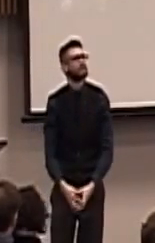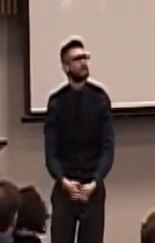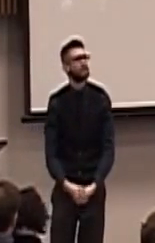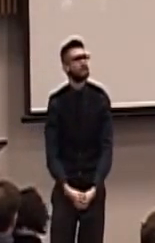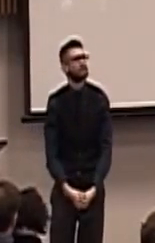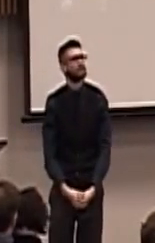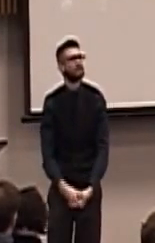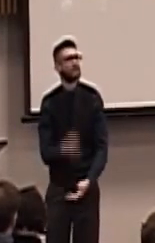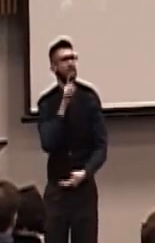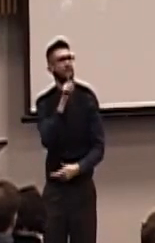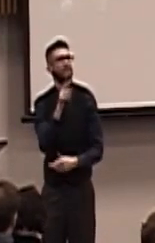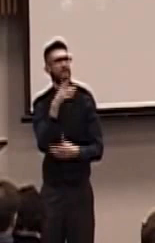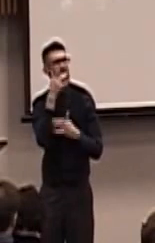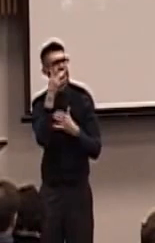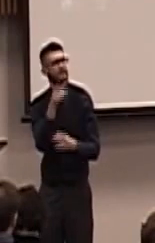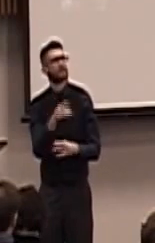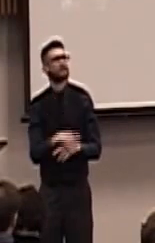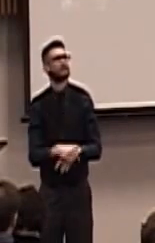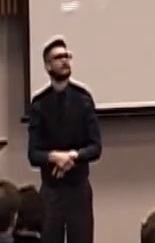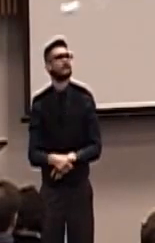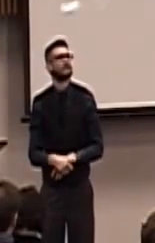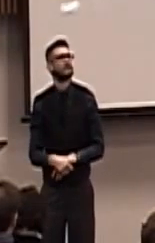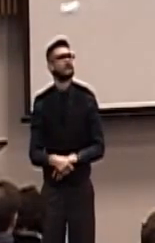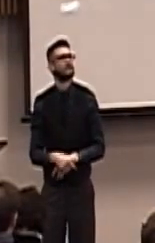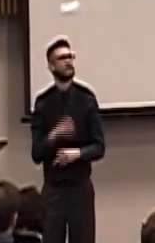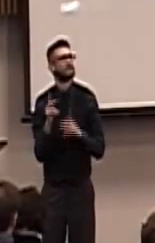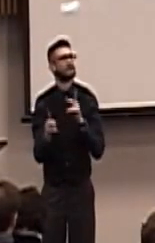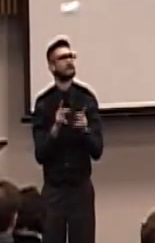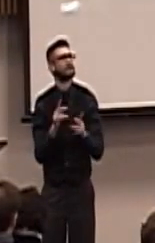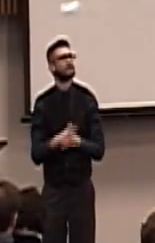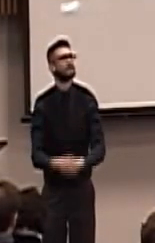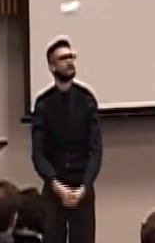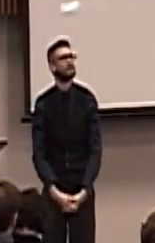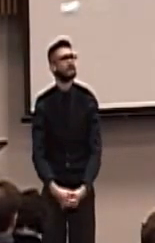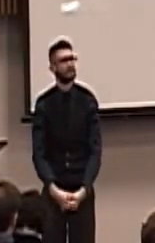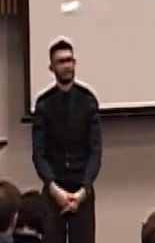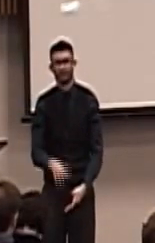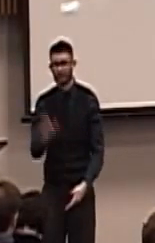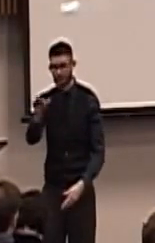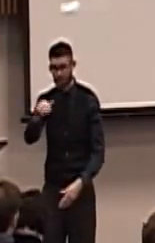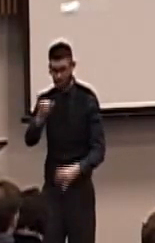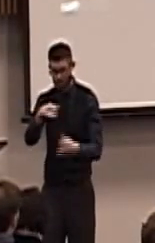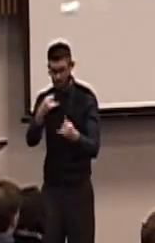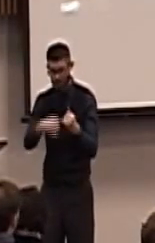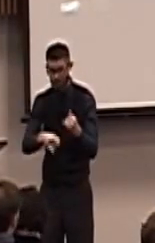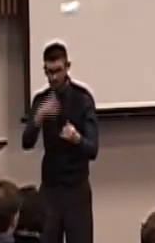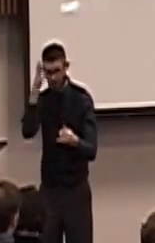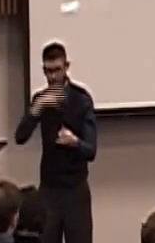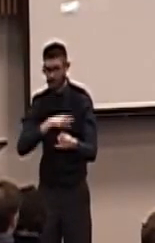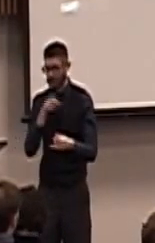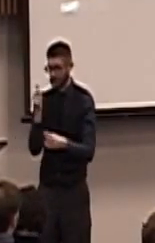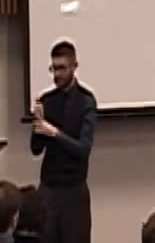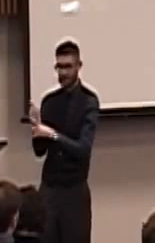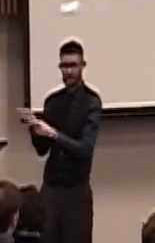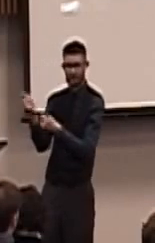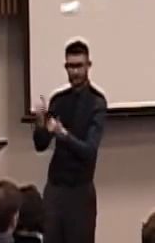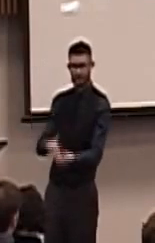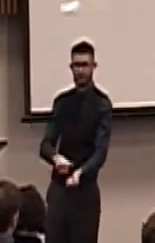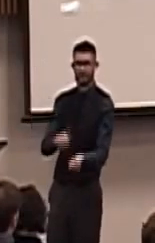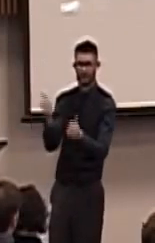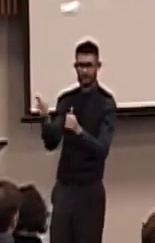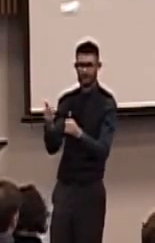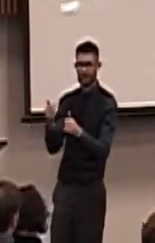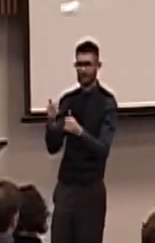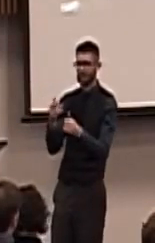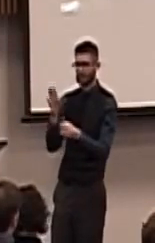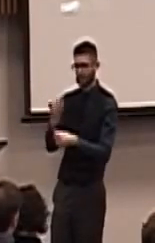Very interesting, just interesting people. By the way, that last man was baptized by Isaiah in